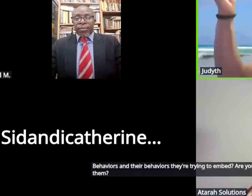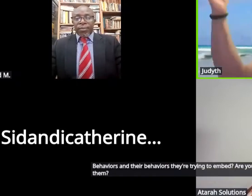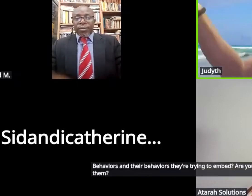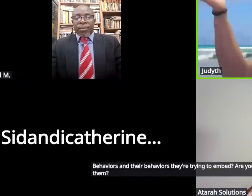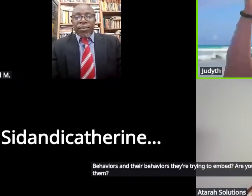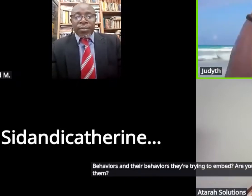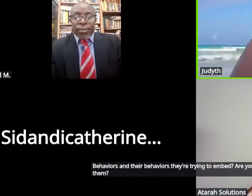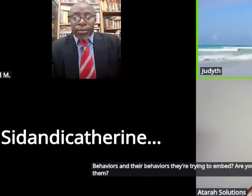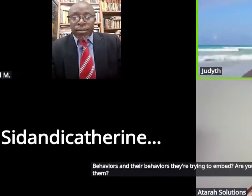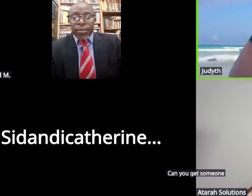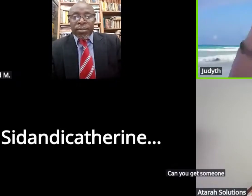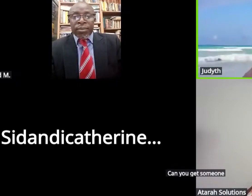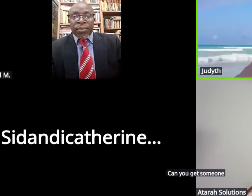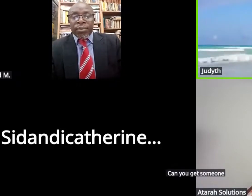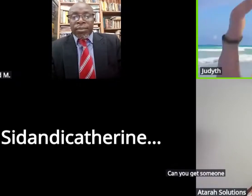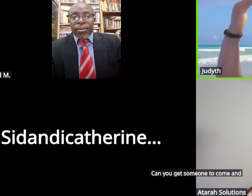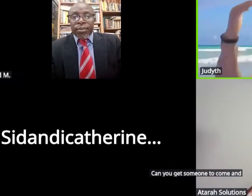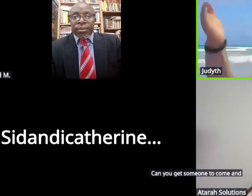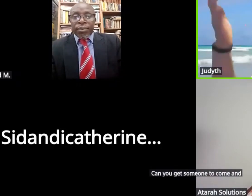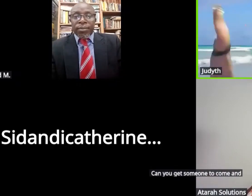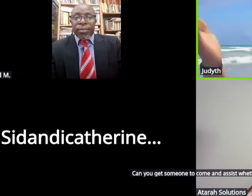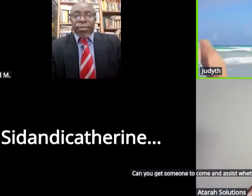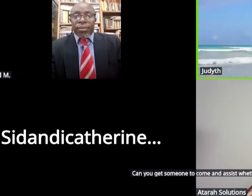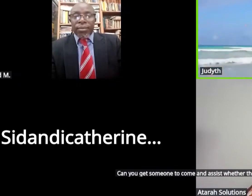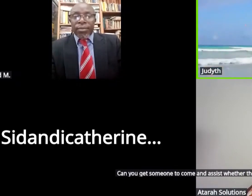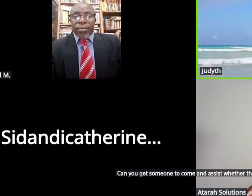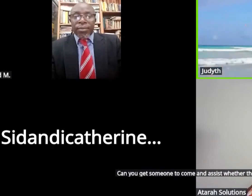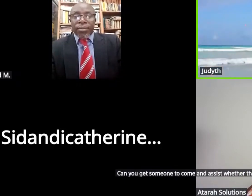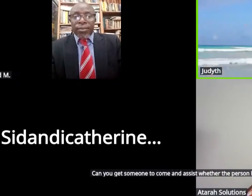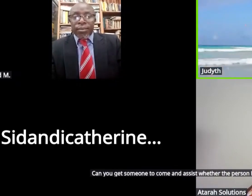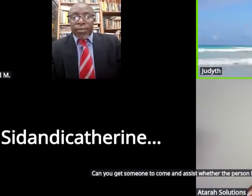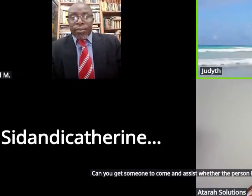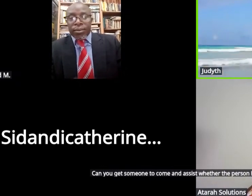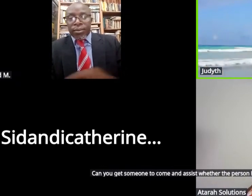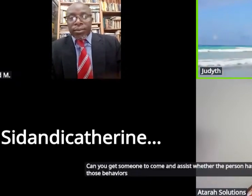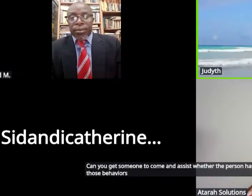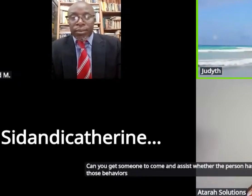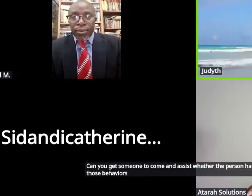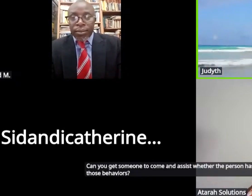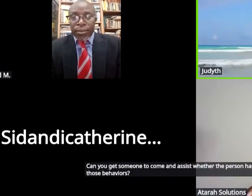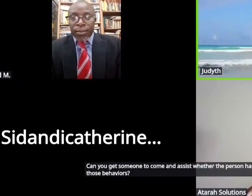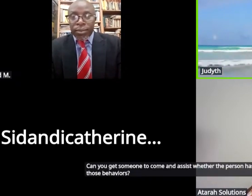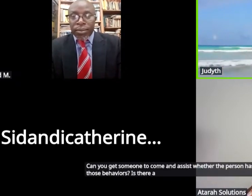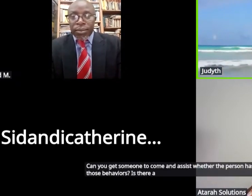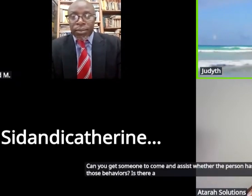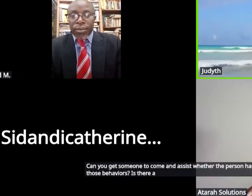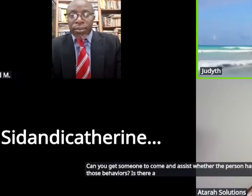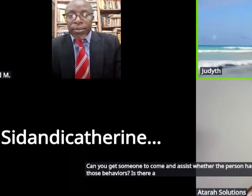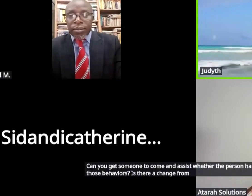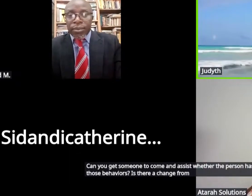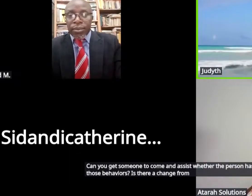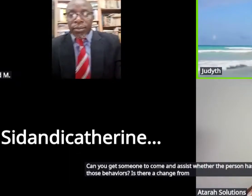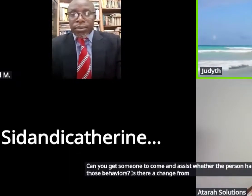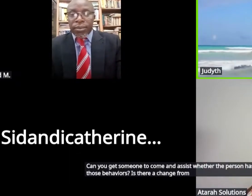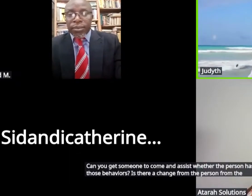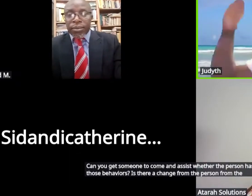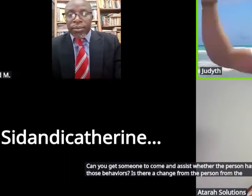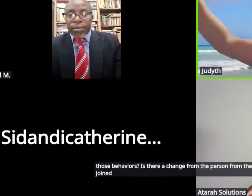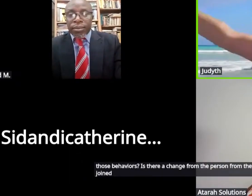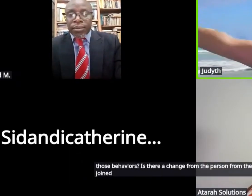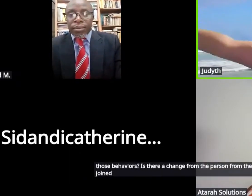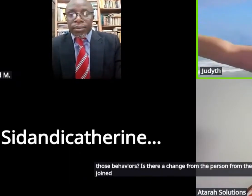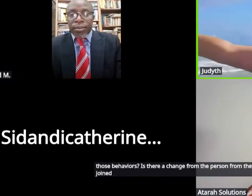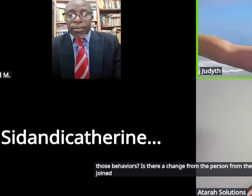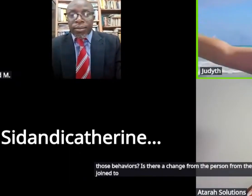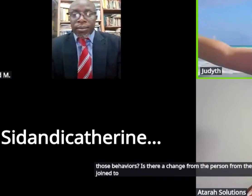you get someone to come and assess whether the person has actually embedded those behaviors? Is there a change from the person, from the point when they joined to the